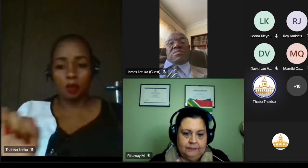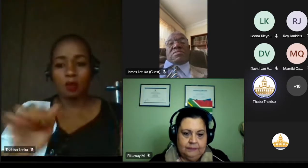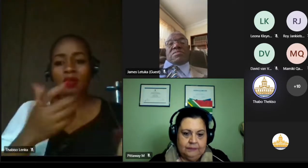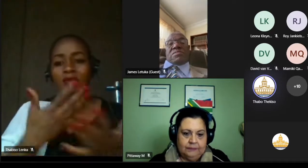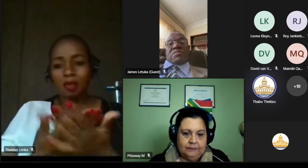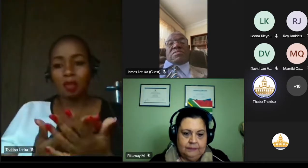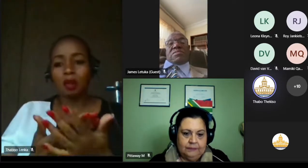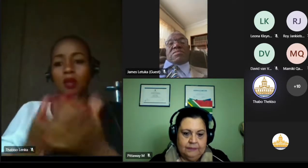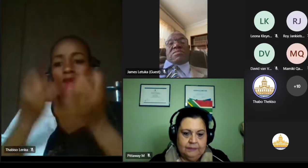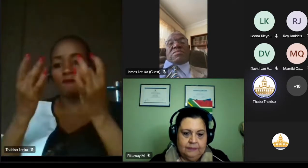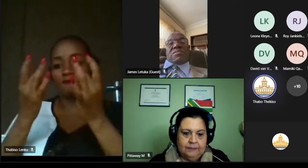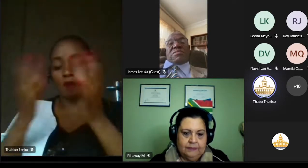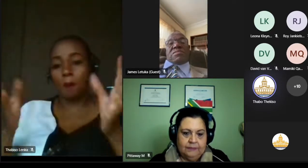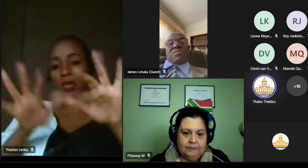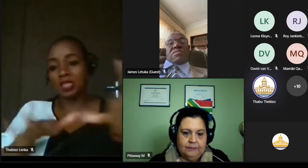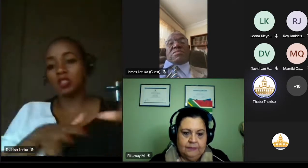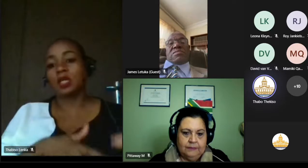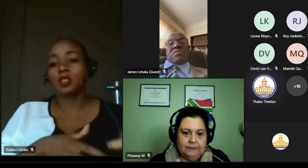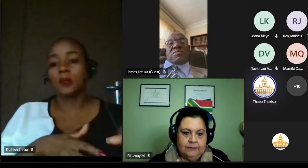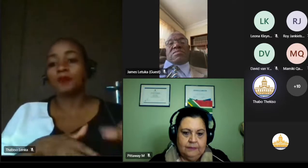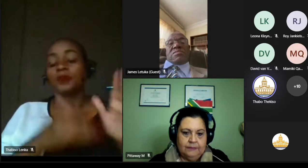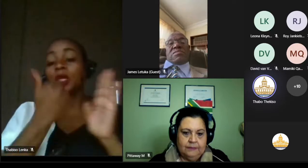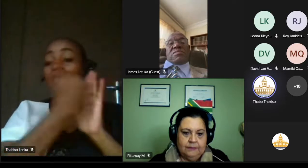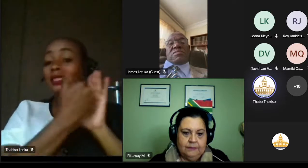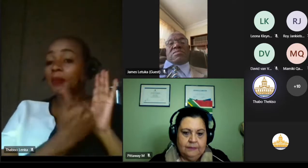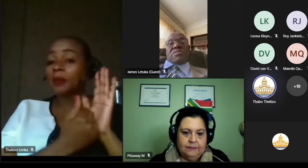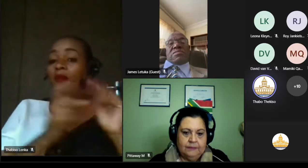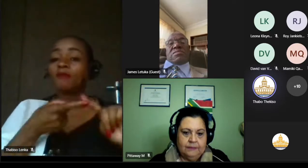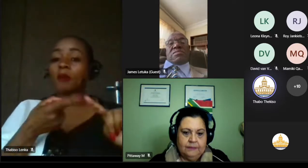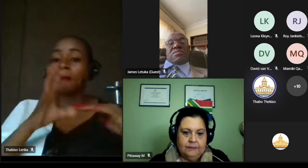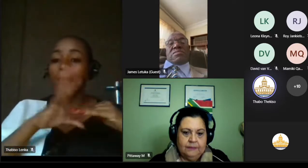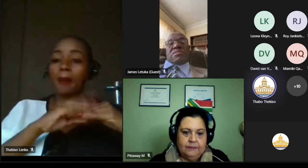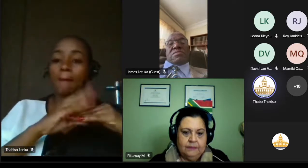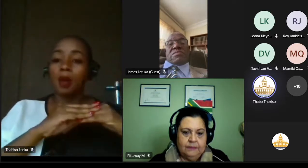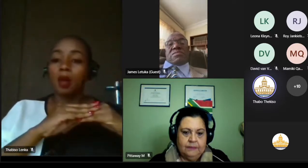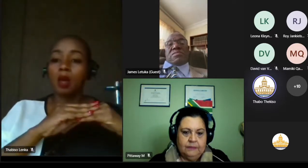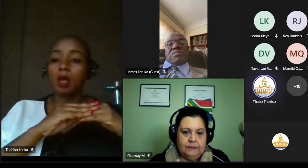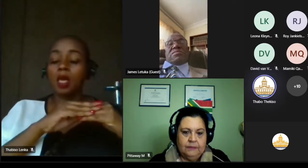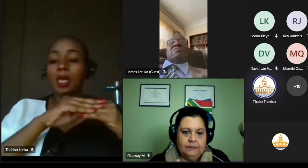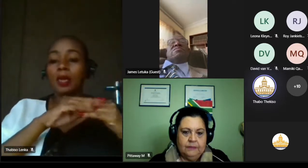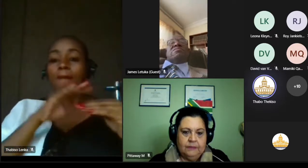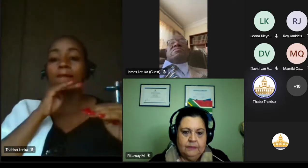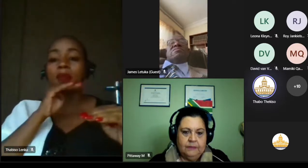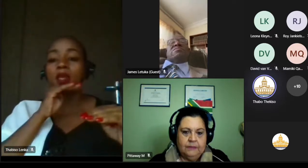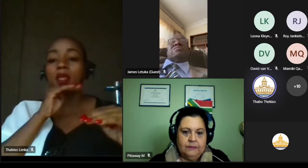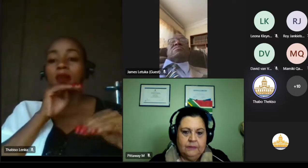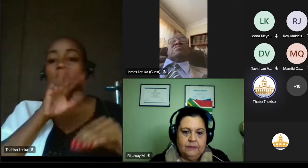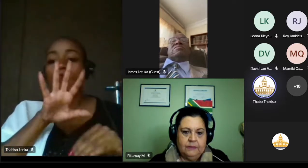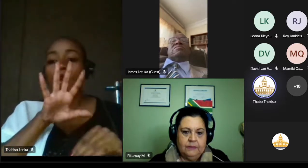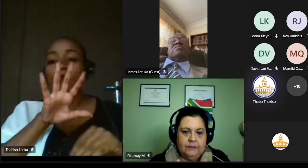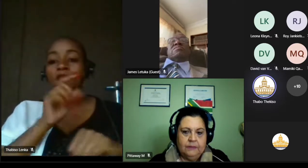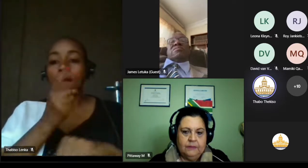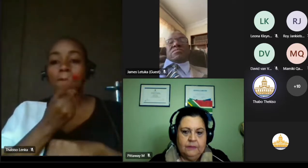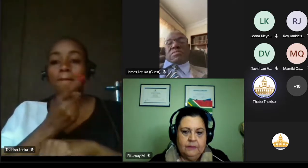attention of the Legislature. A statement from a member of the Executive Council must not exceed